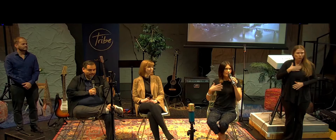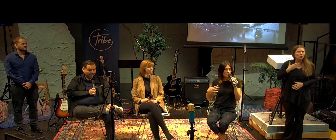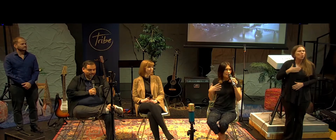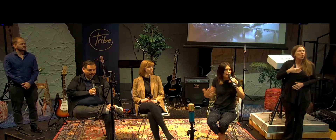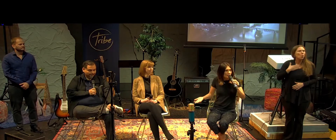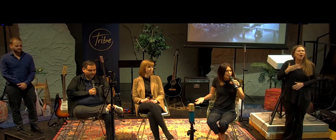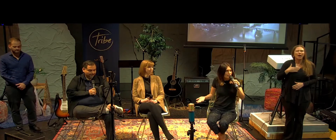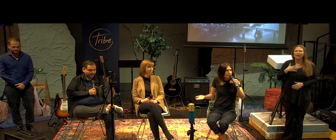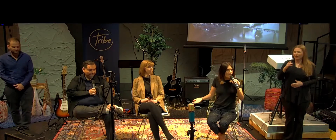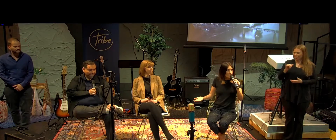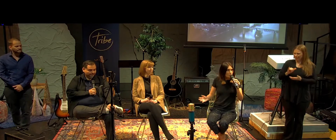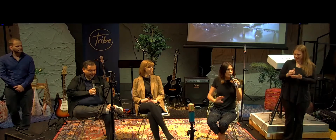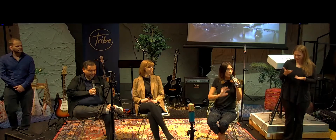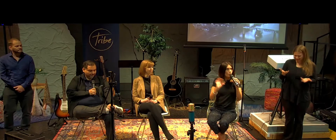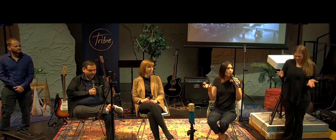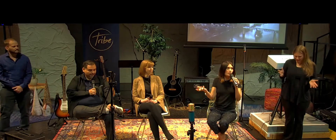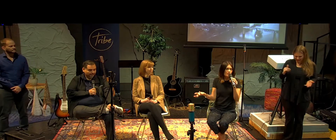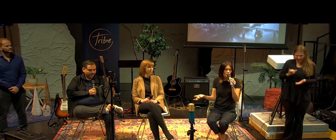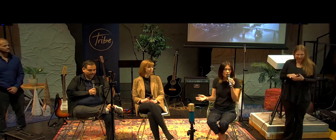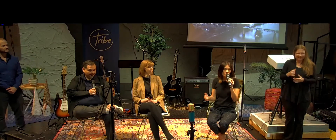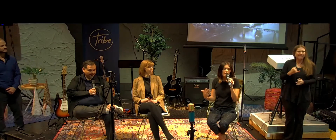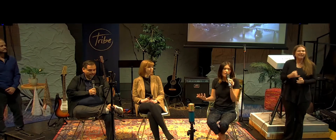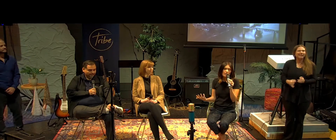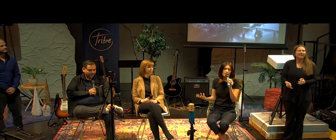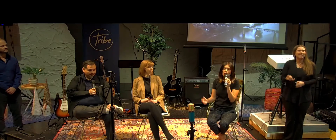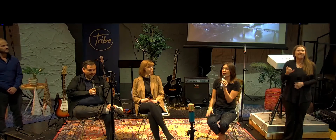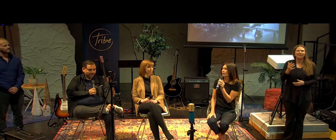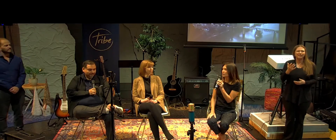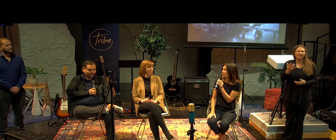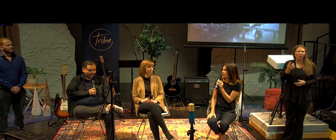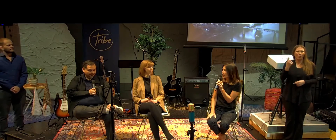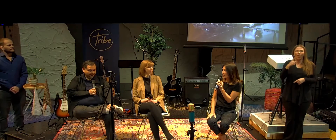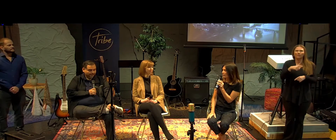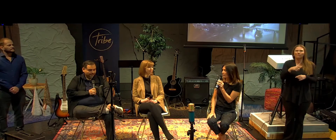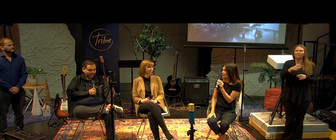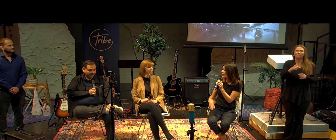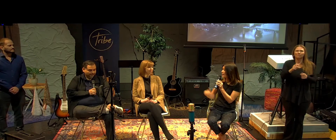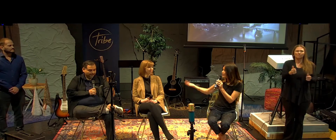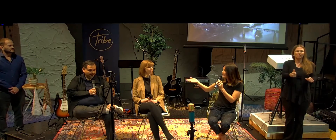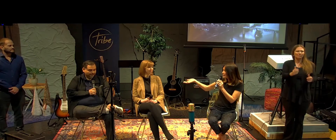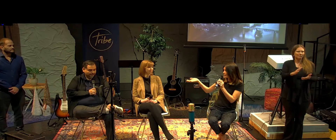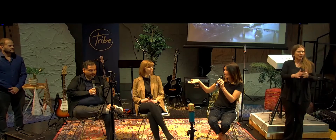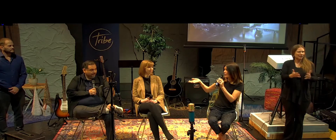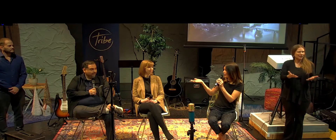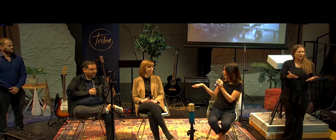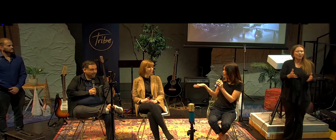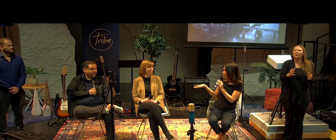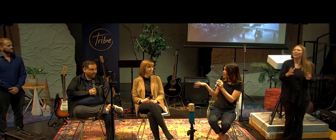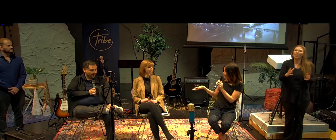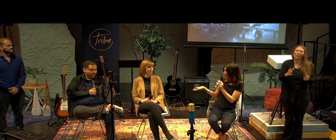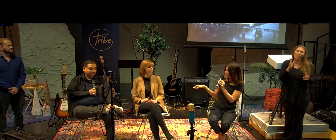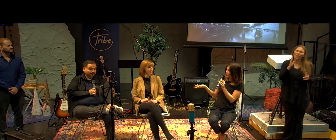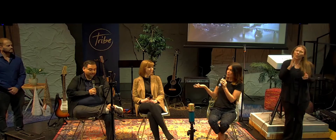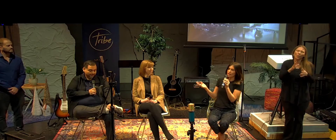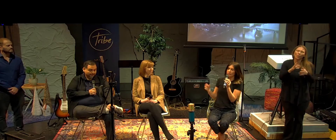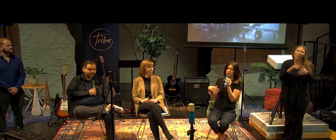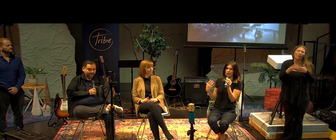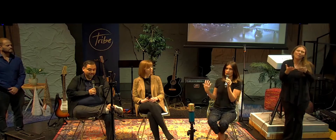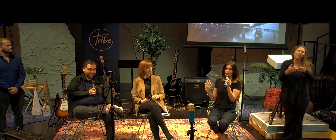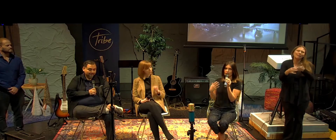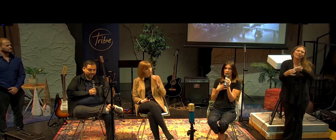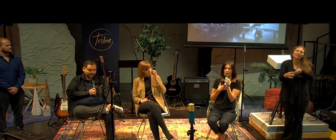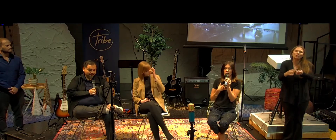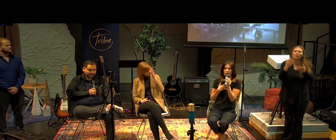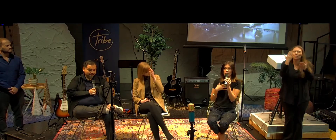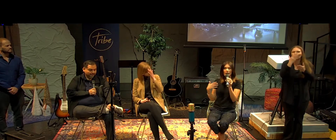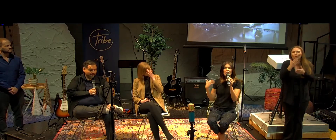like, is that it? Is that the end? Was that one transformation it? And we can, that can lead us down a lot of dark paths, right? Of feeling